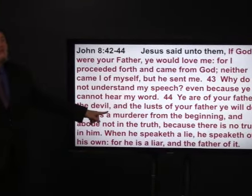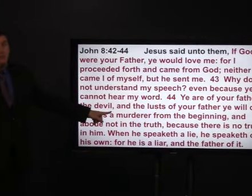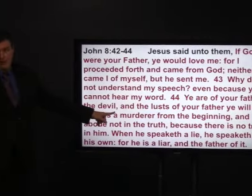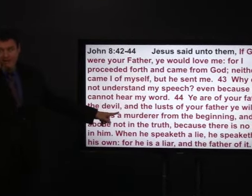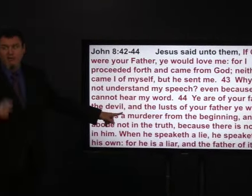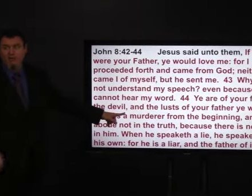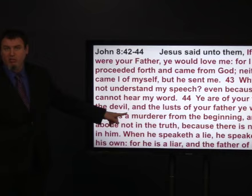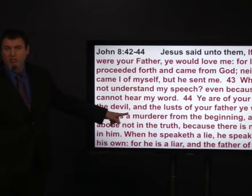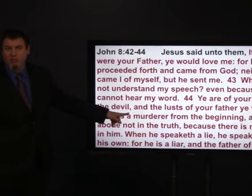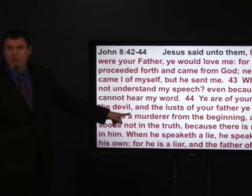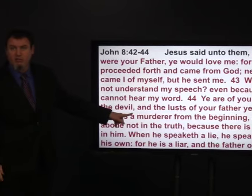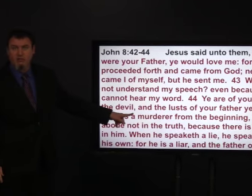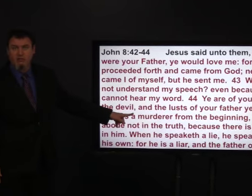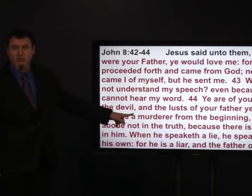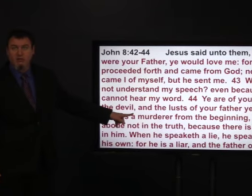The devil.